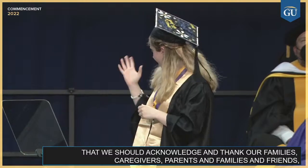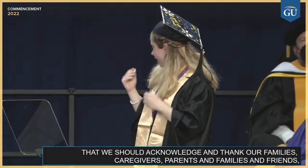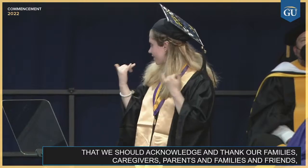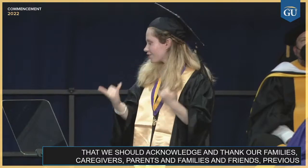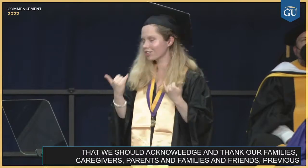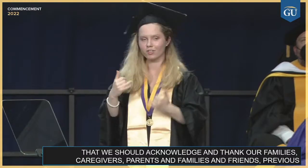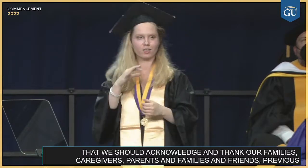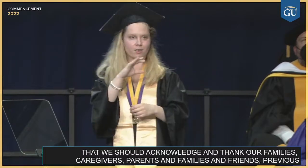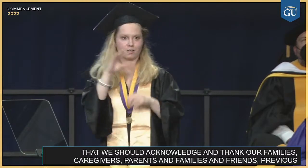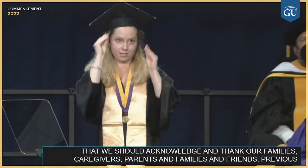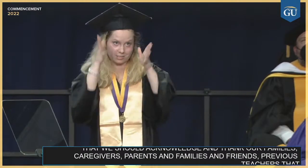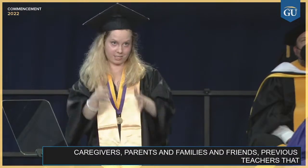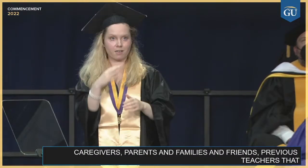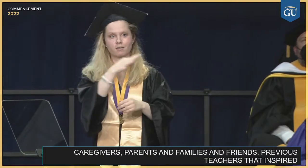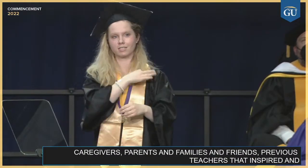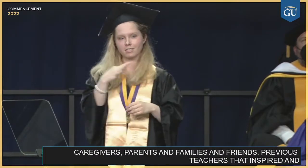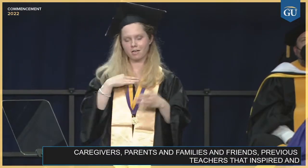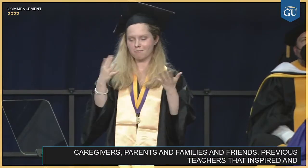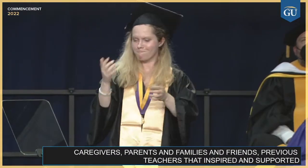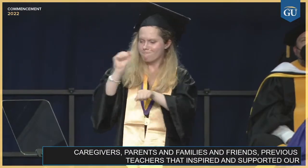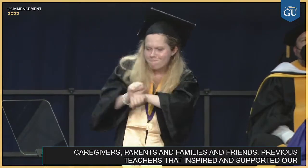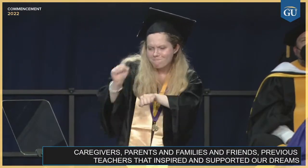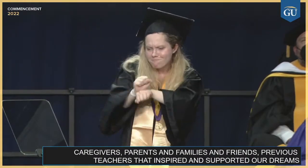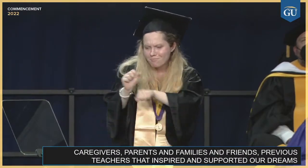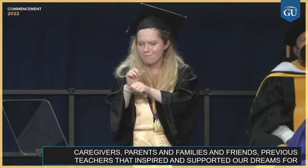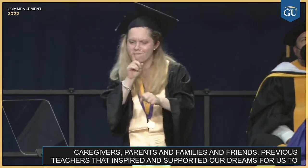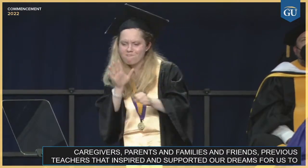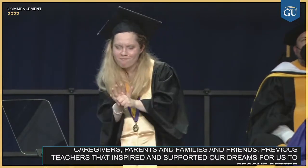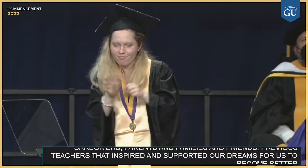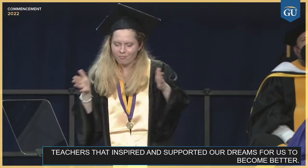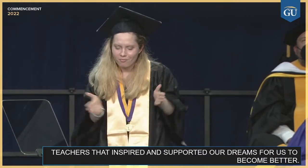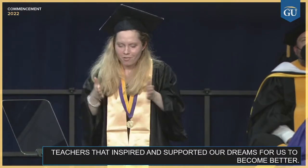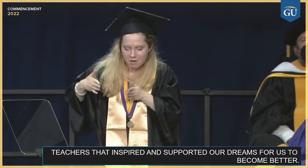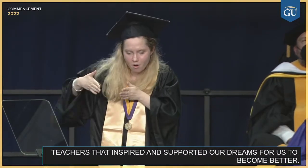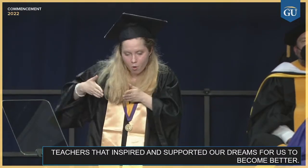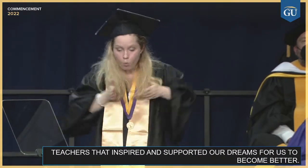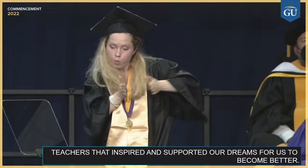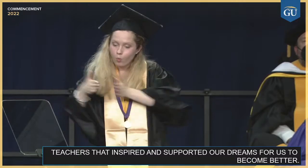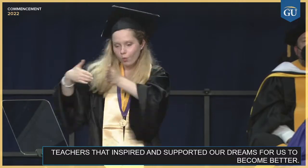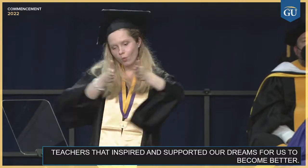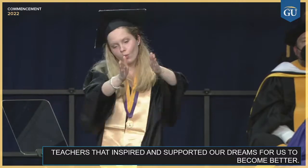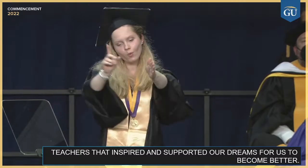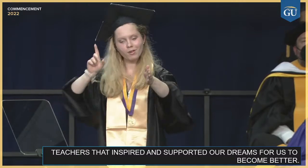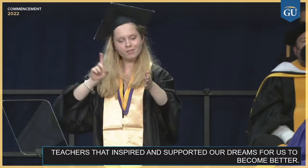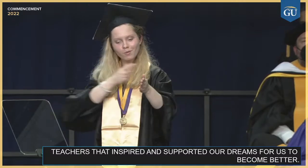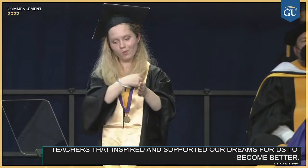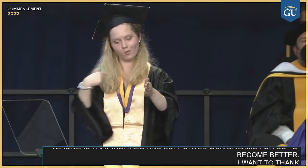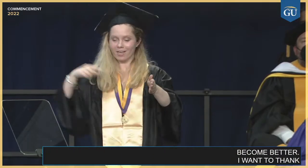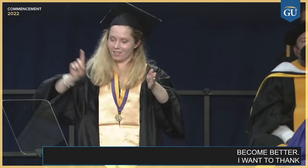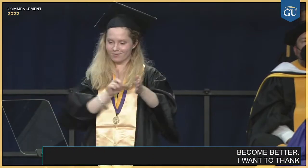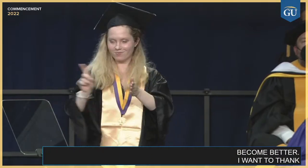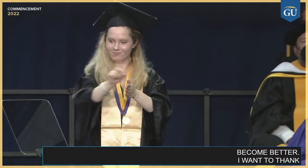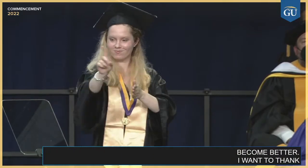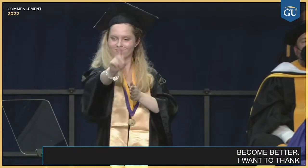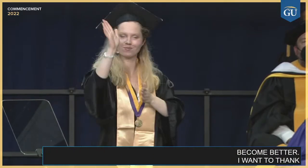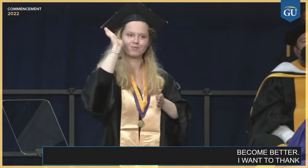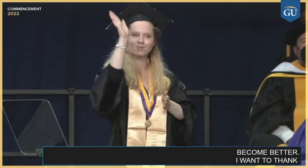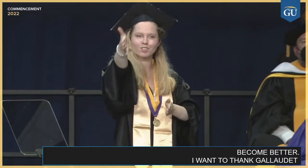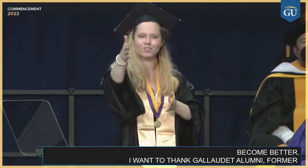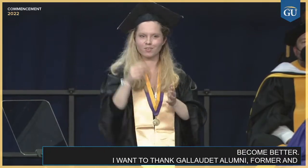for us to become better. I want to thank Gallaudet alumni, former and current faculty and staff whose hard work